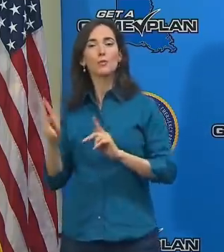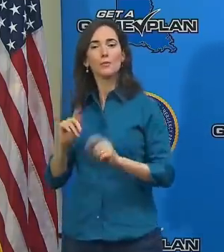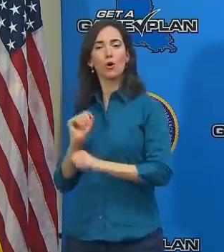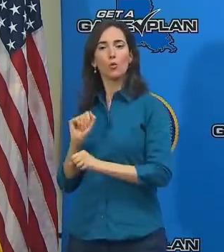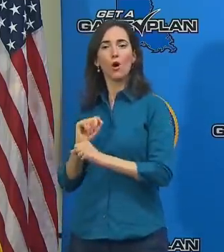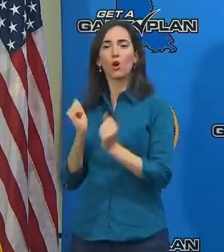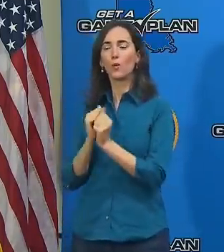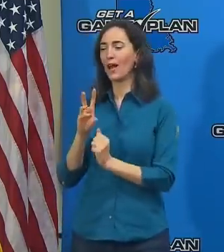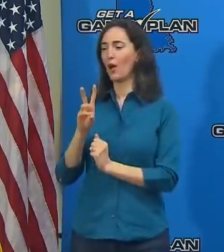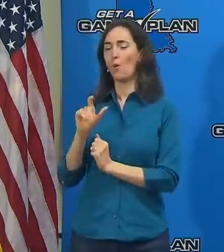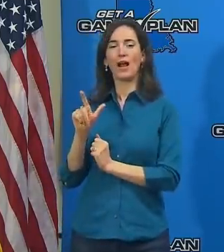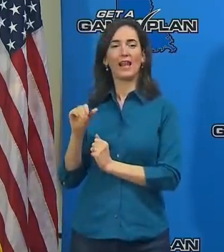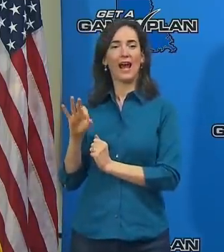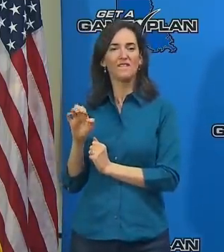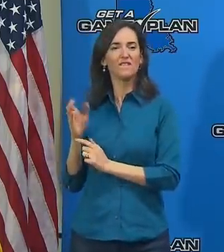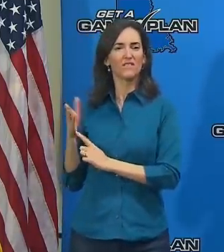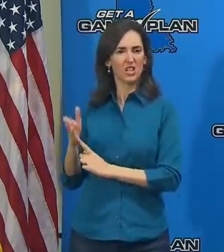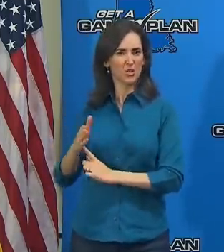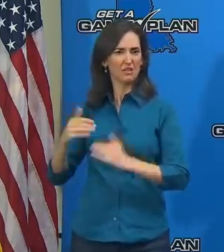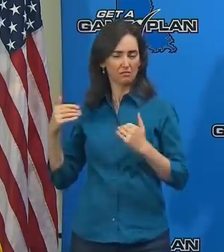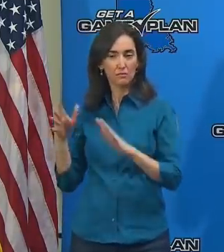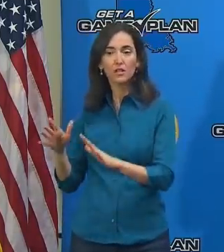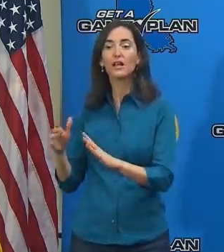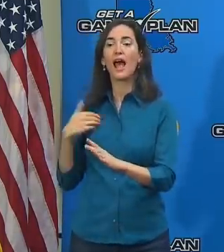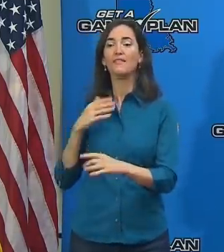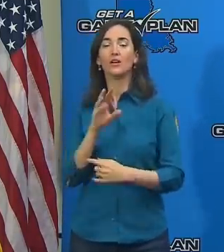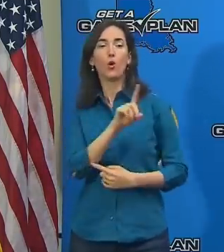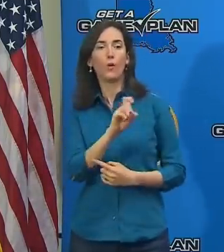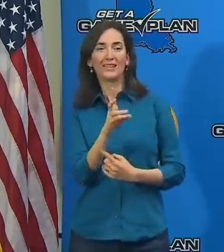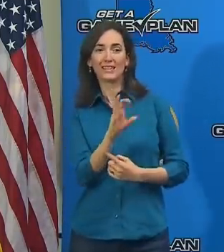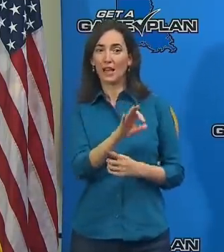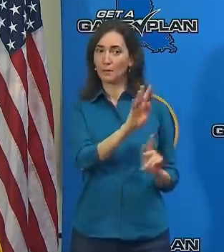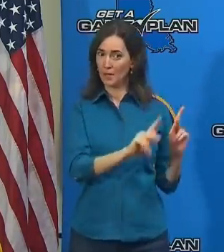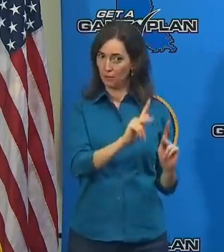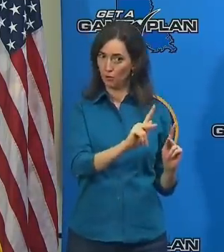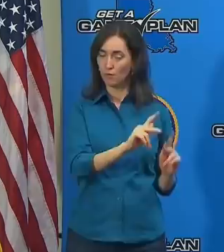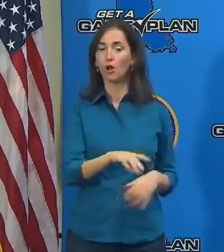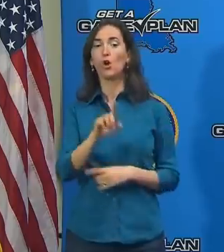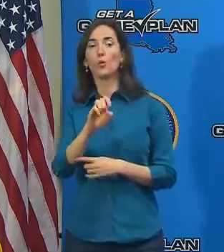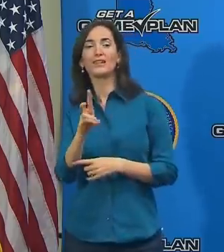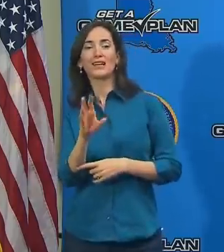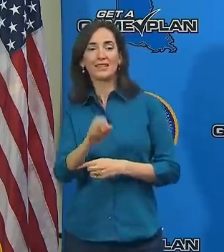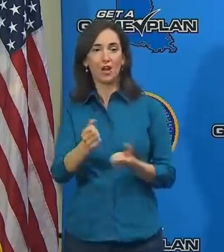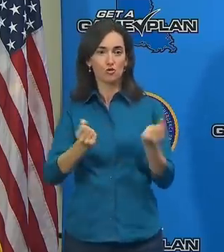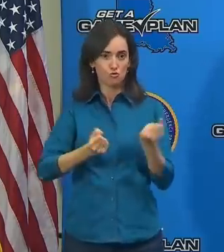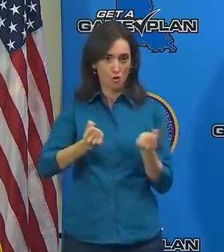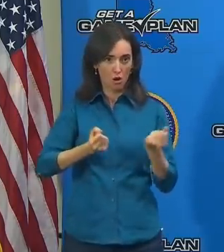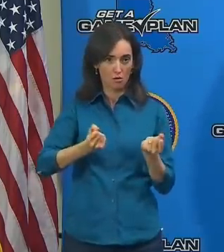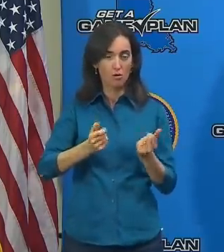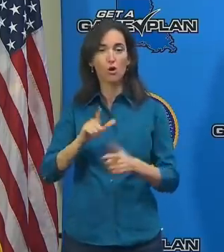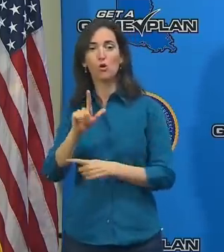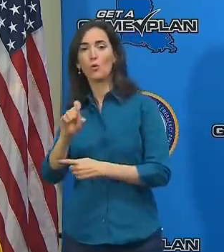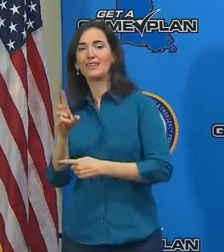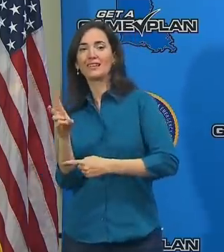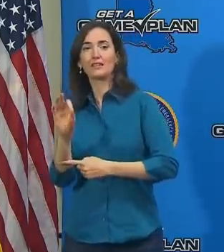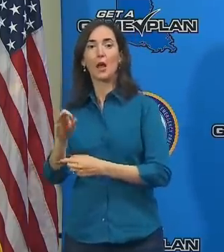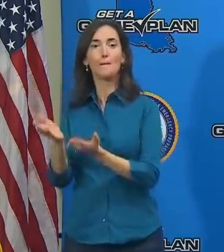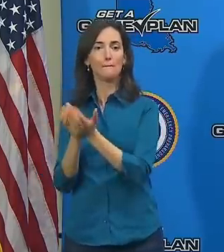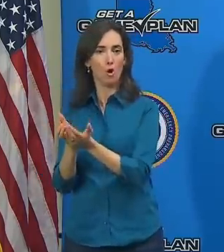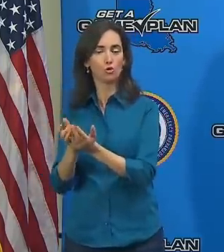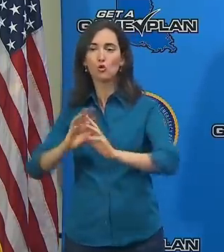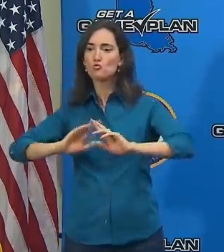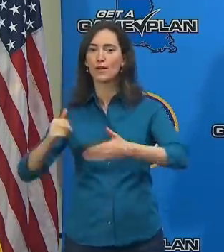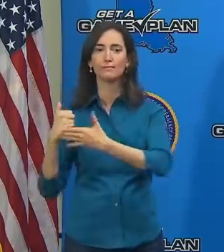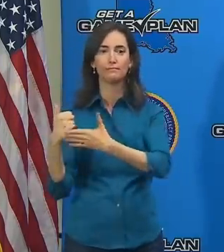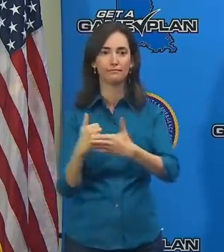with trucks and boats in the same number in order to do search and rescue. And the most robust search